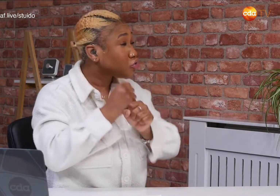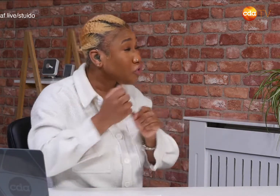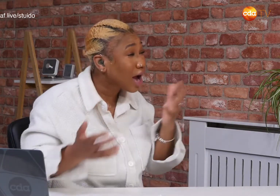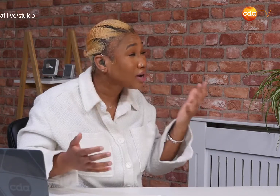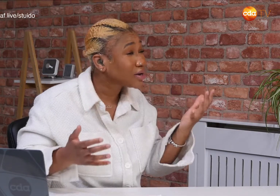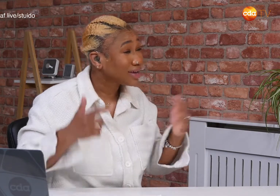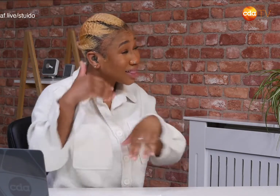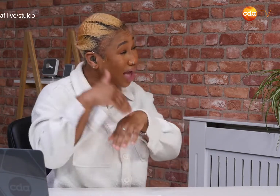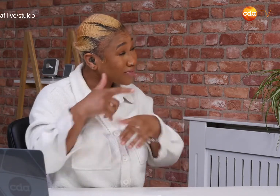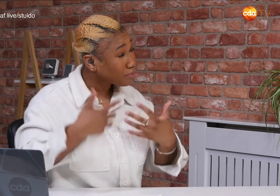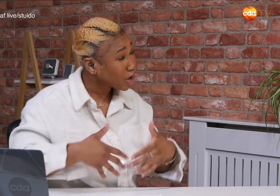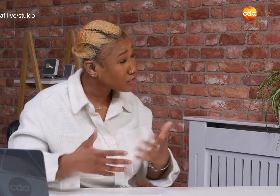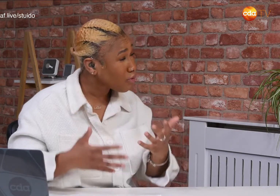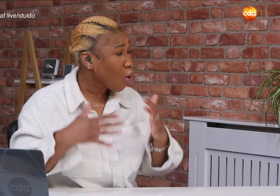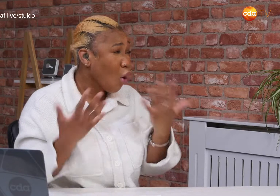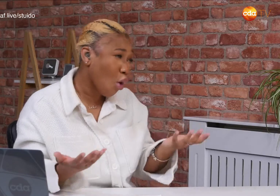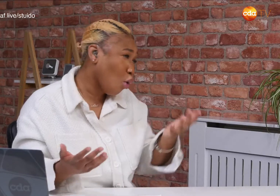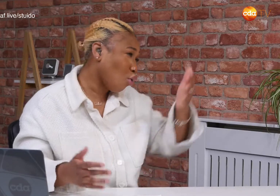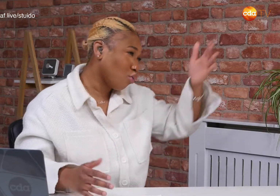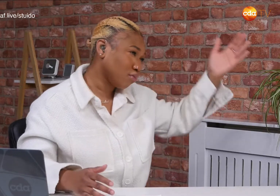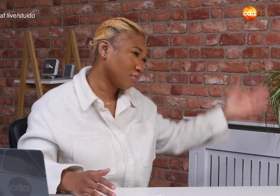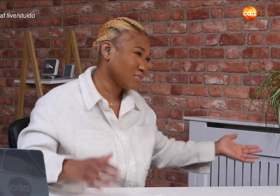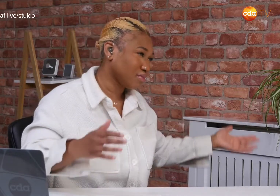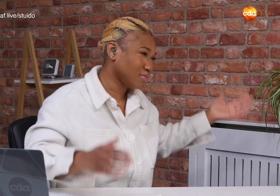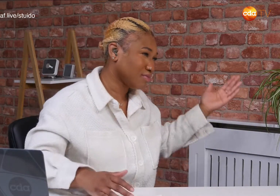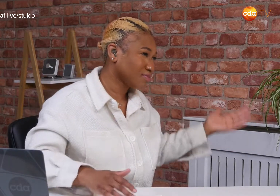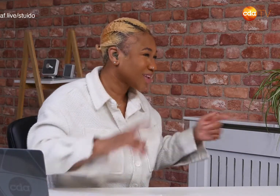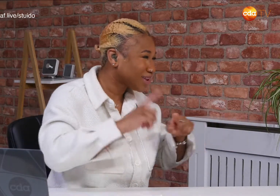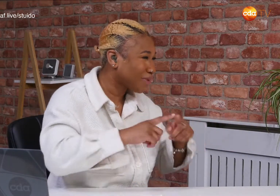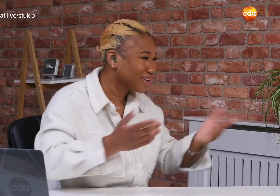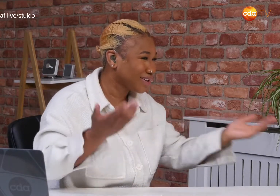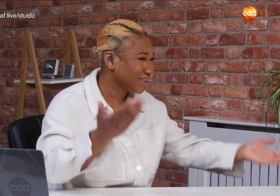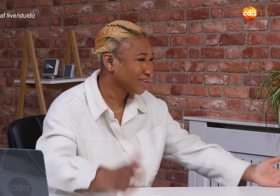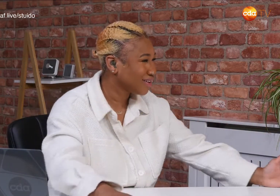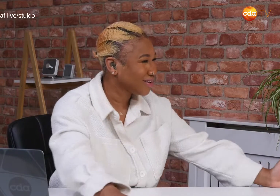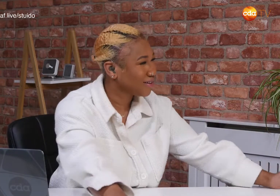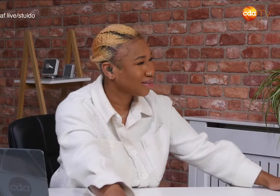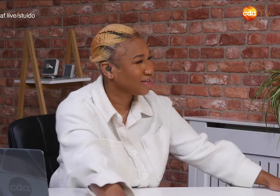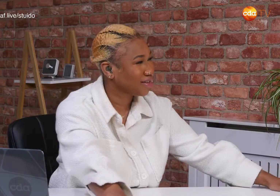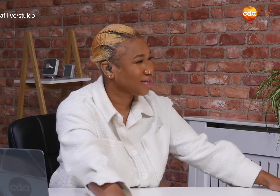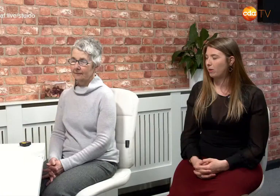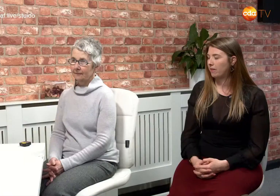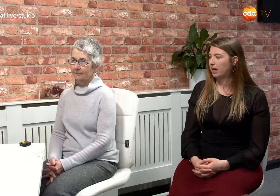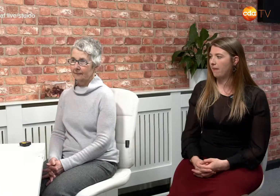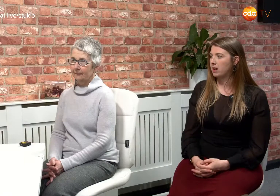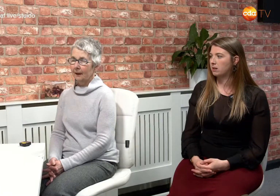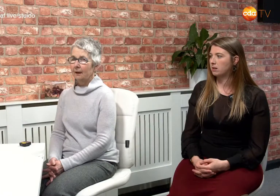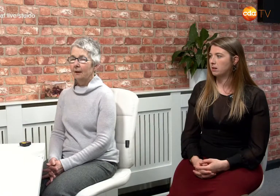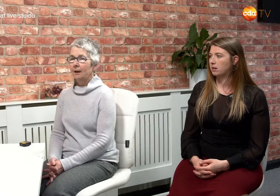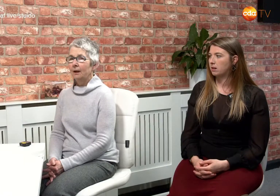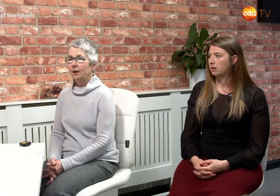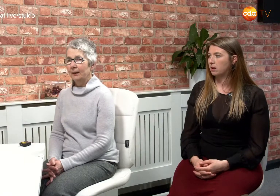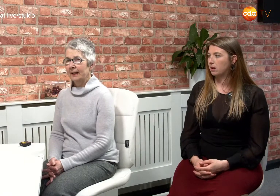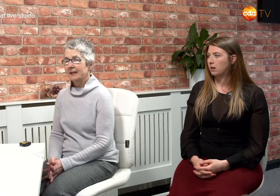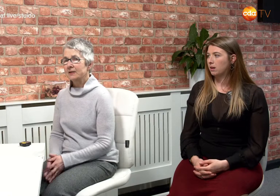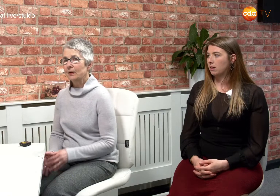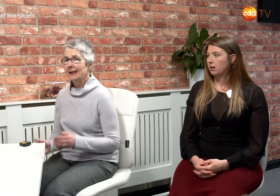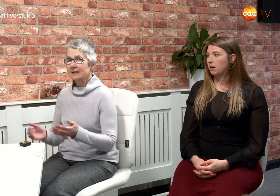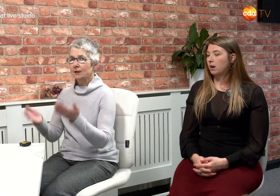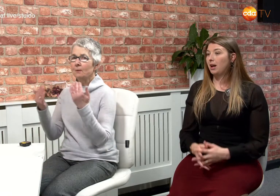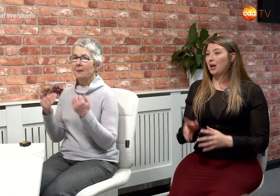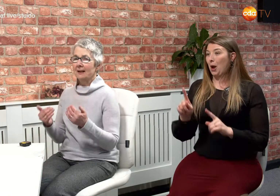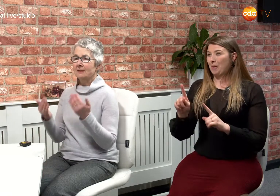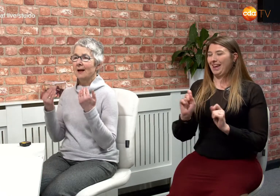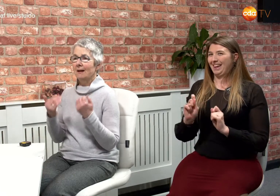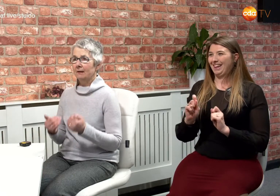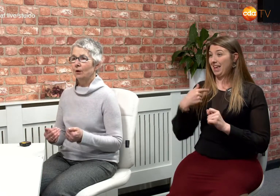alcohols. You know, is there any kind of link to why miscarriages happen? Things like abuse or anything like that? Okay, so